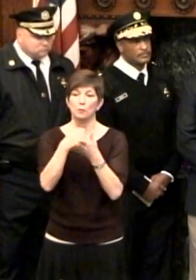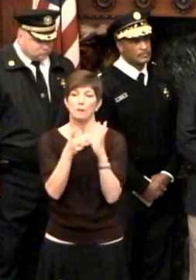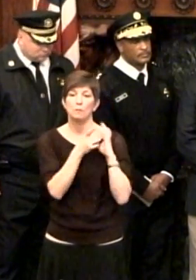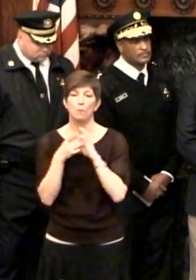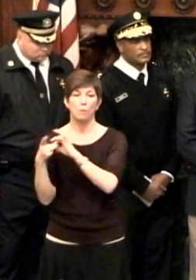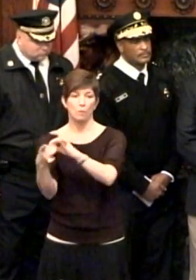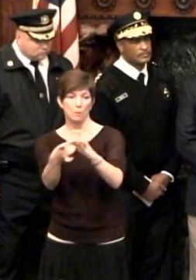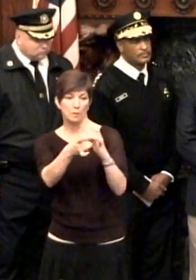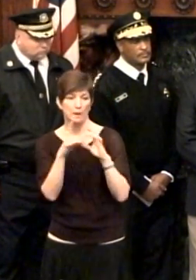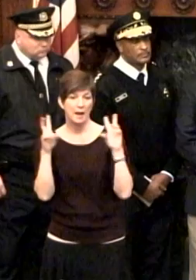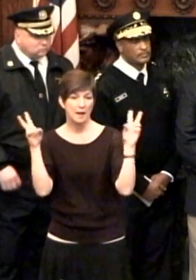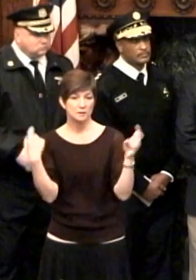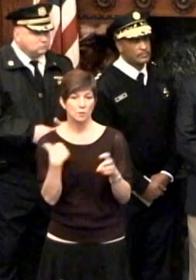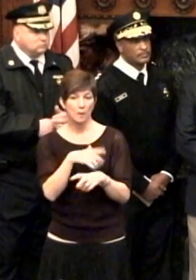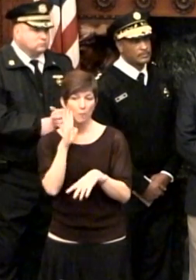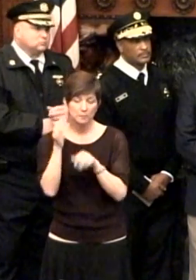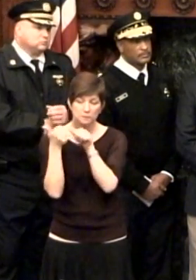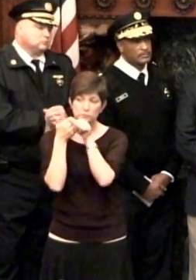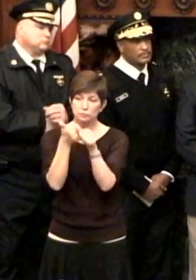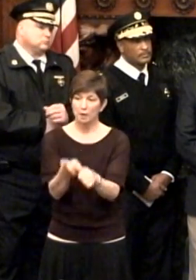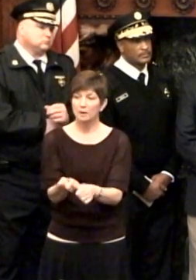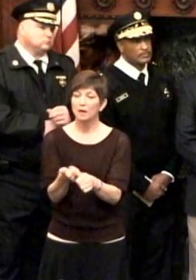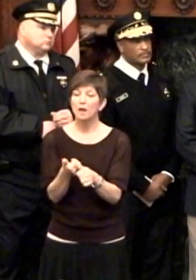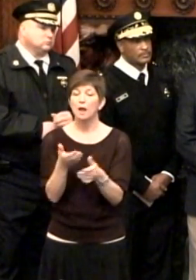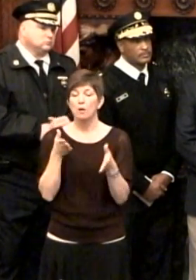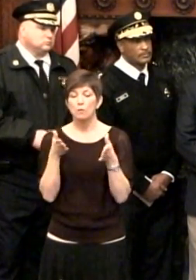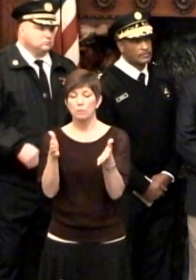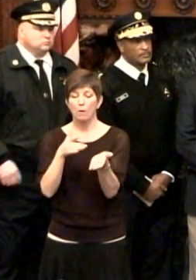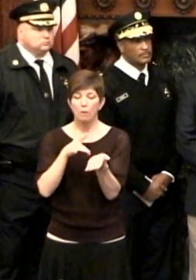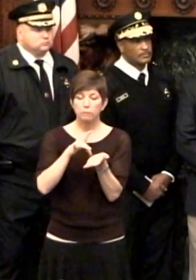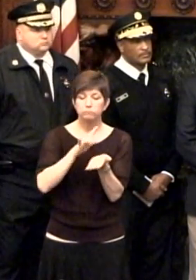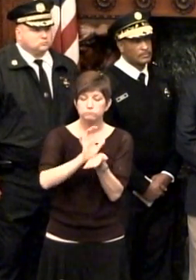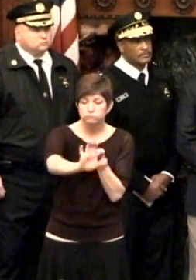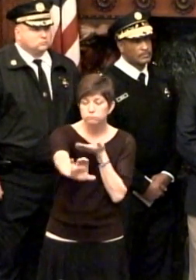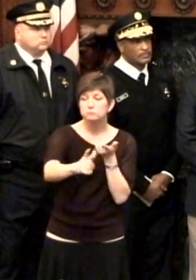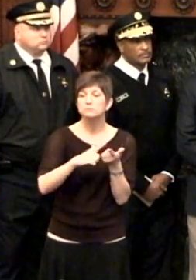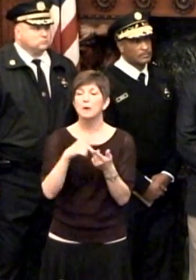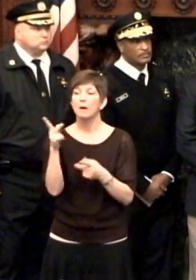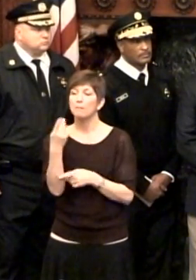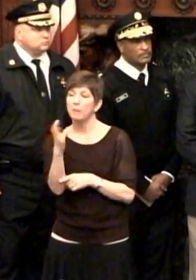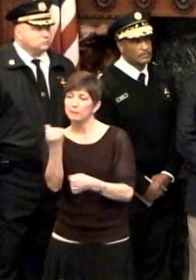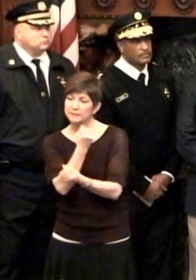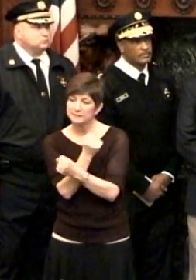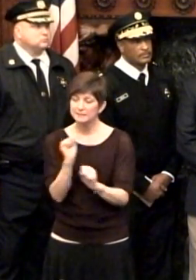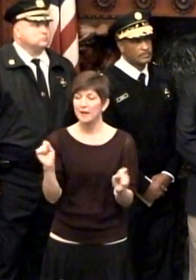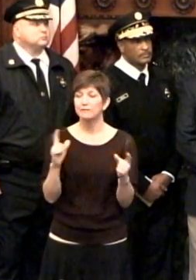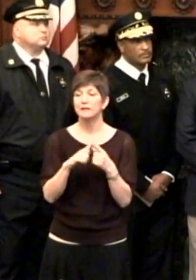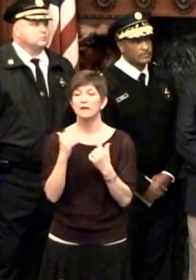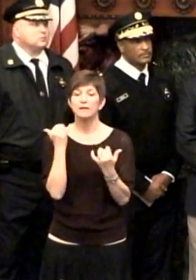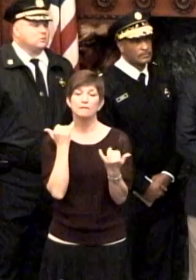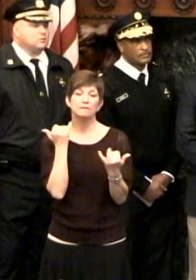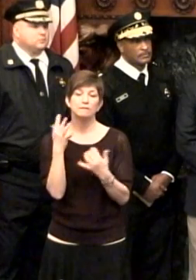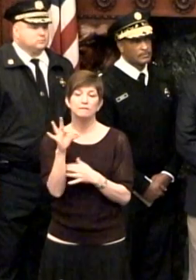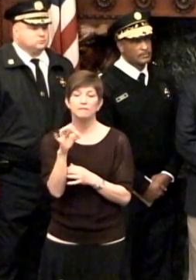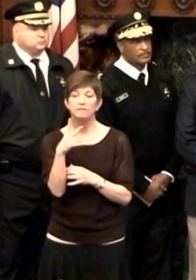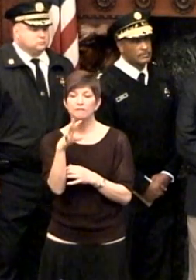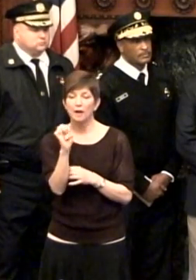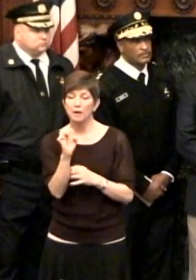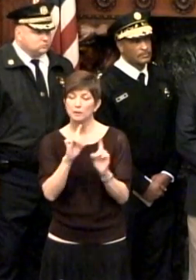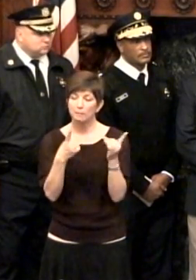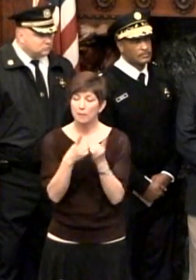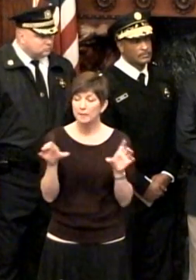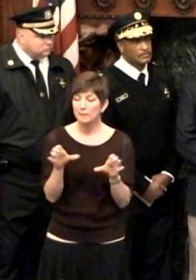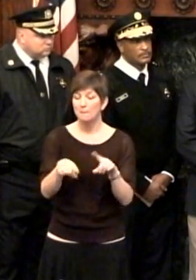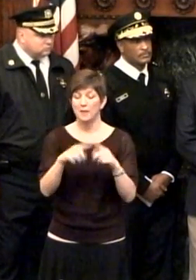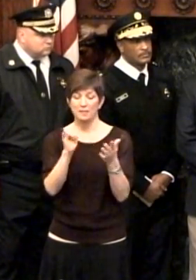coordinate issues. We're going to be tracking, road clearing, public safety issues, fire department activities. But with a